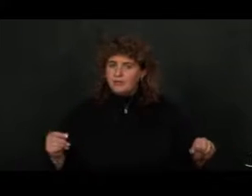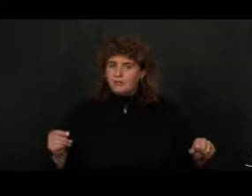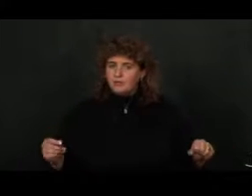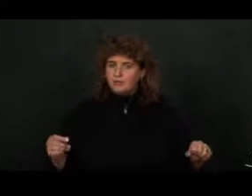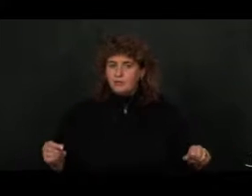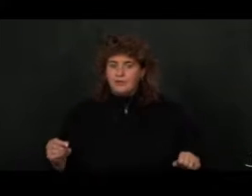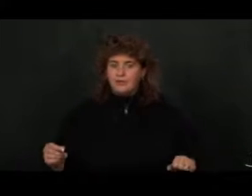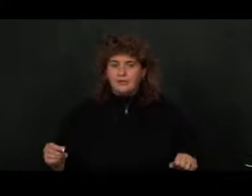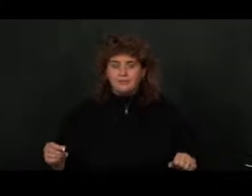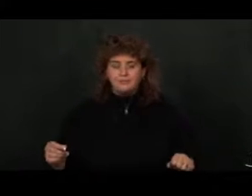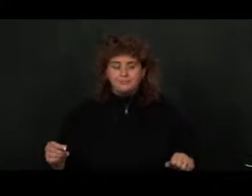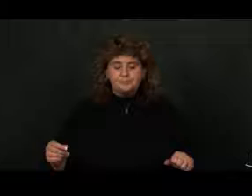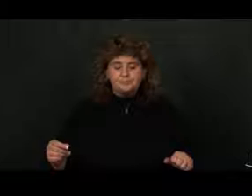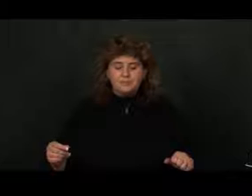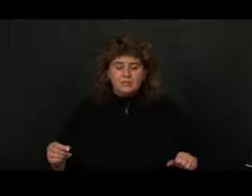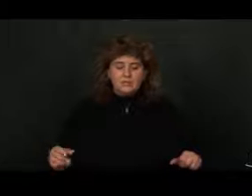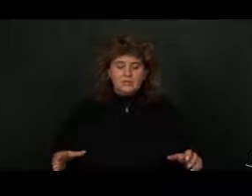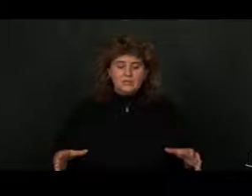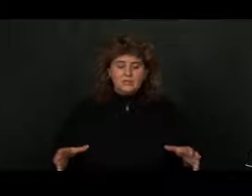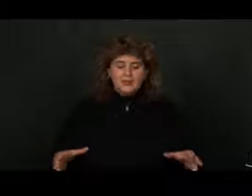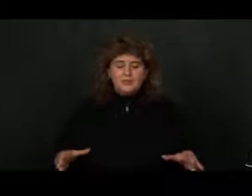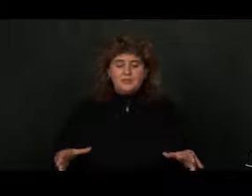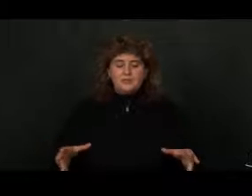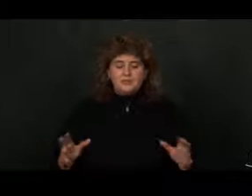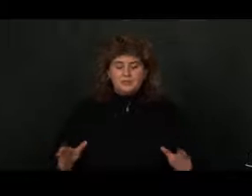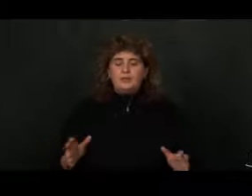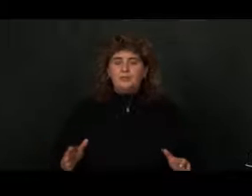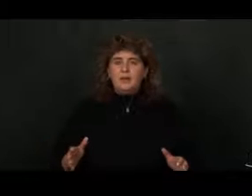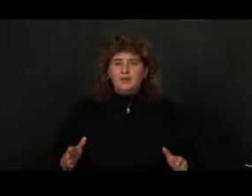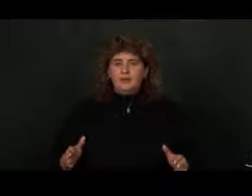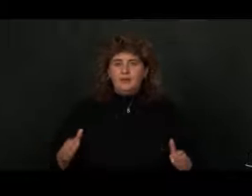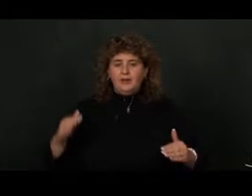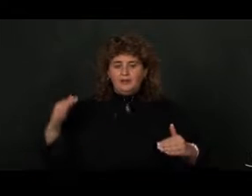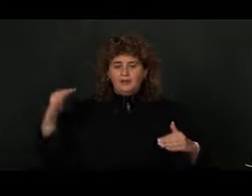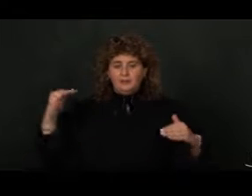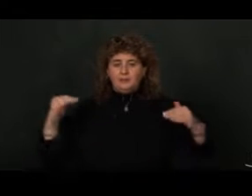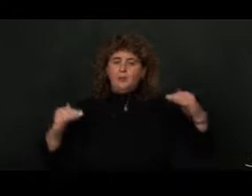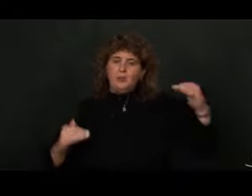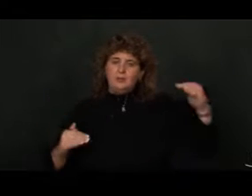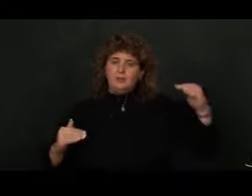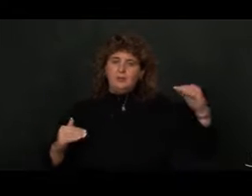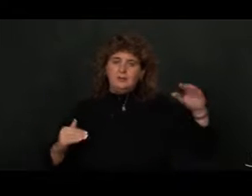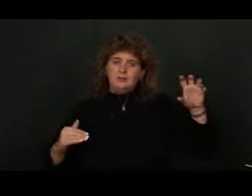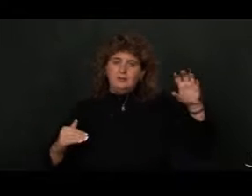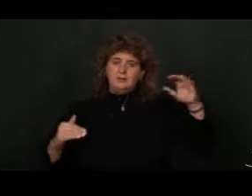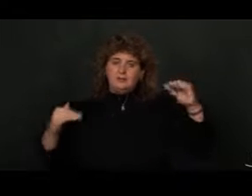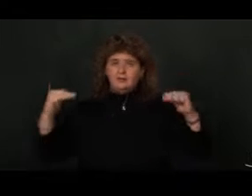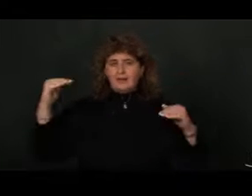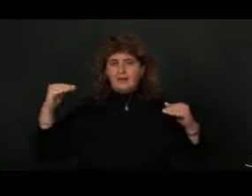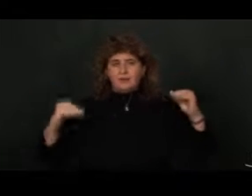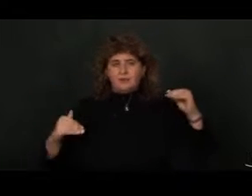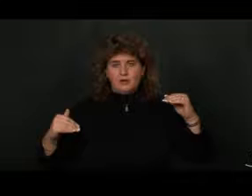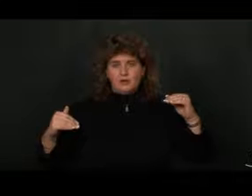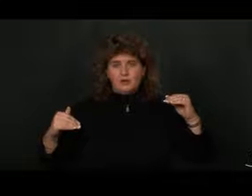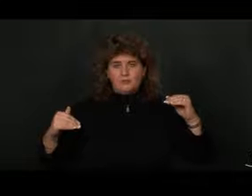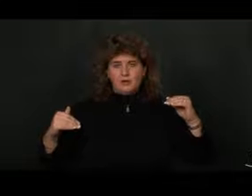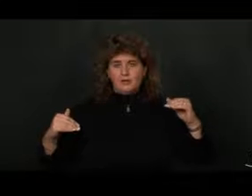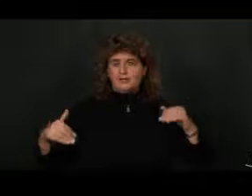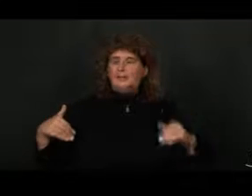hydrogen peroxide. That is the simplest way to differentiate between staph and strep, all right?